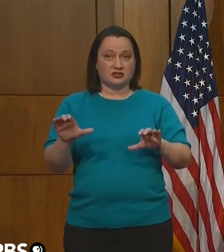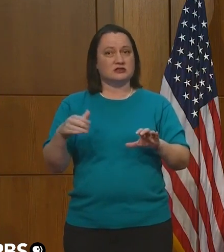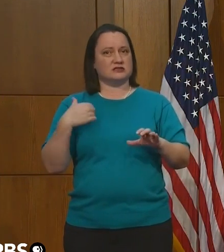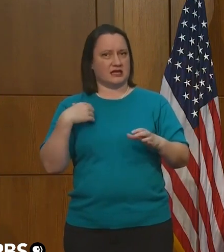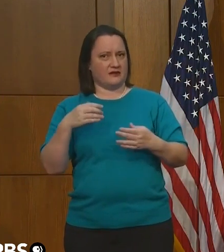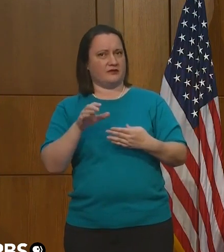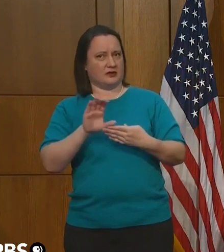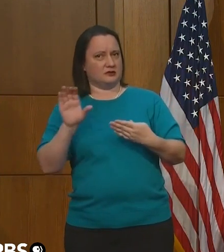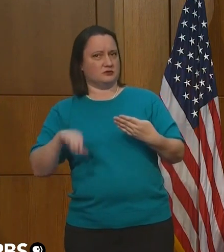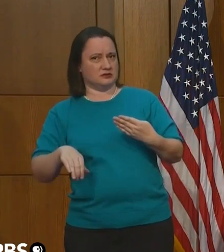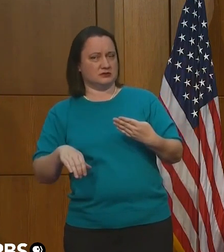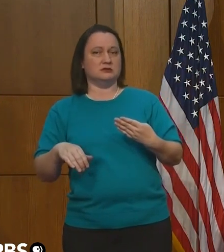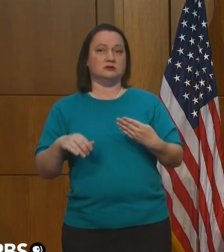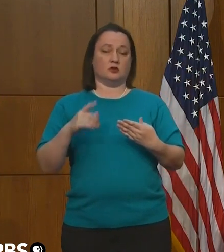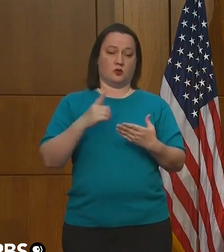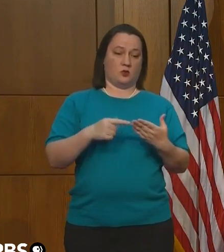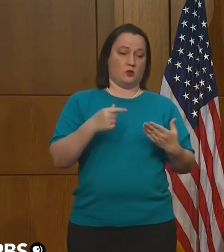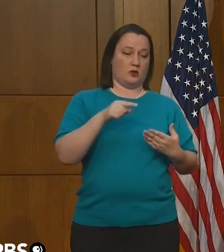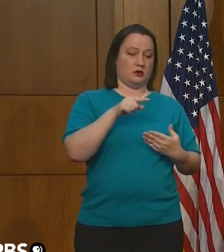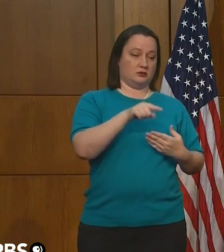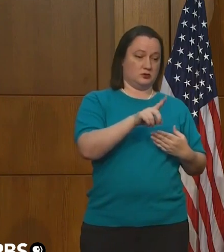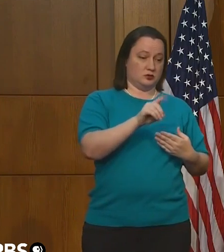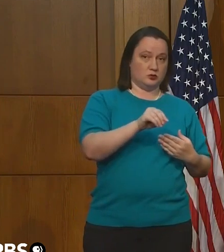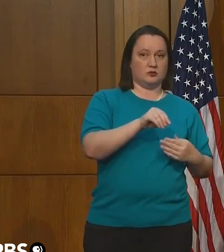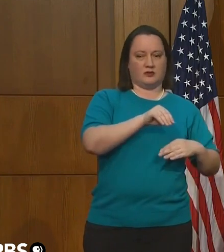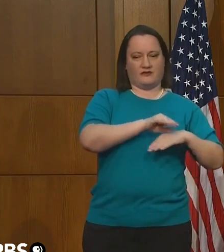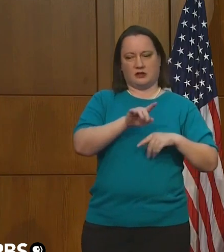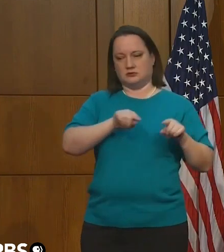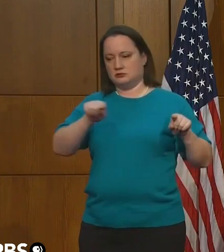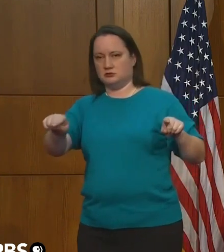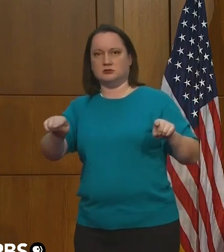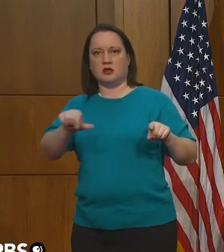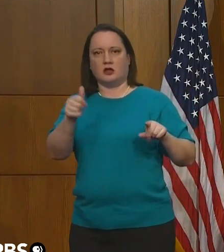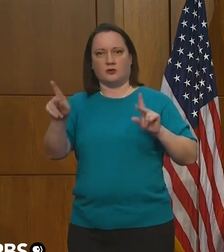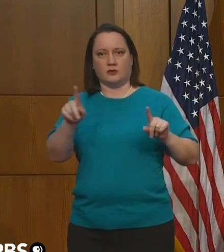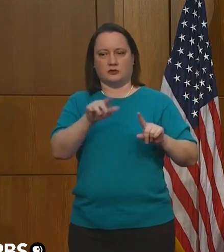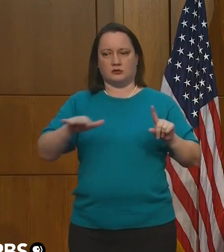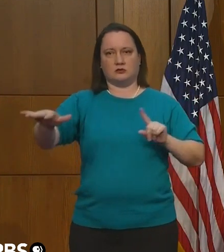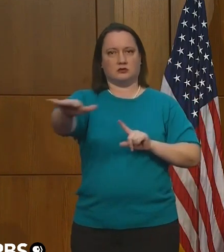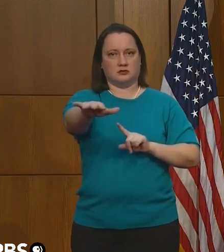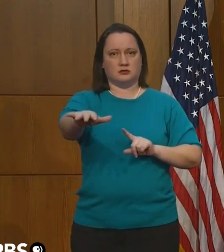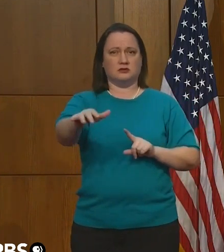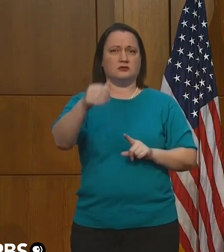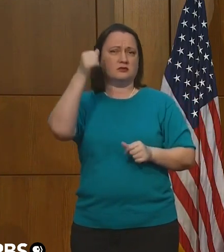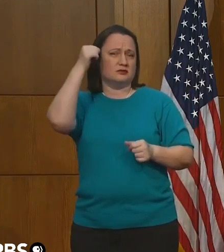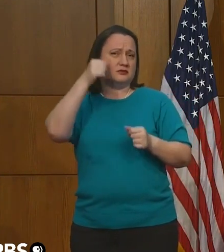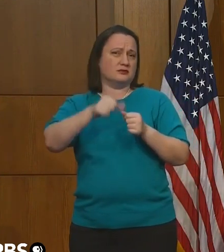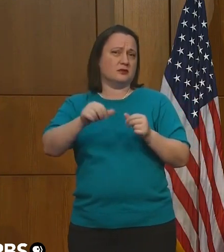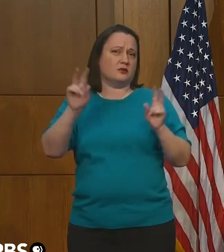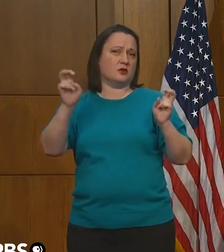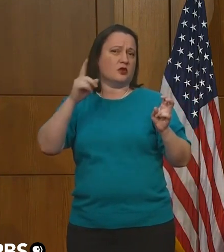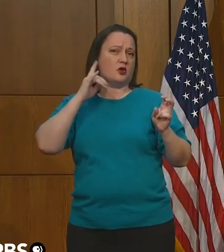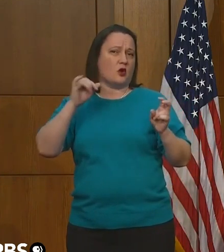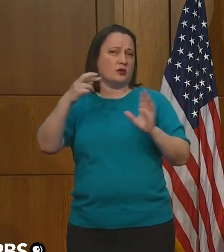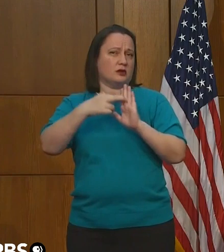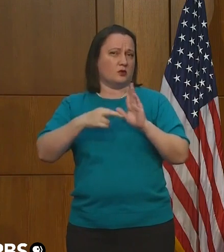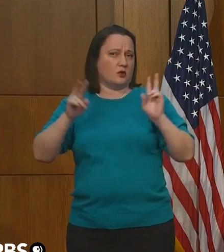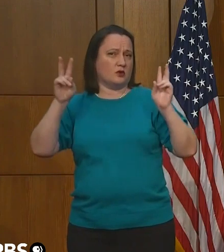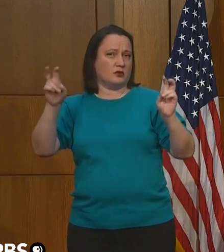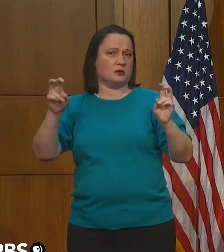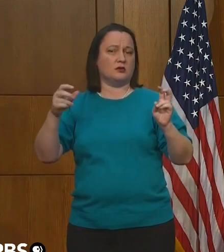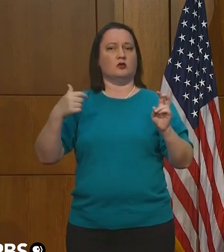do affects someone else. I'm asking us all to remember the golden rule, that we should treat each other the